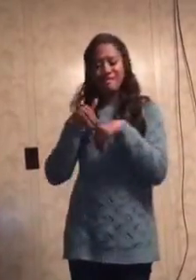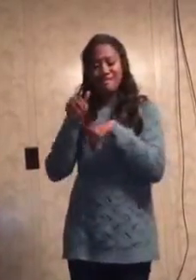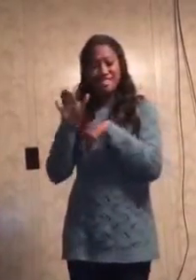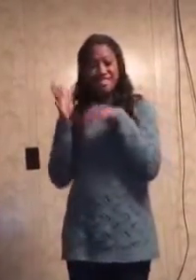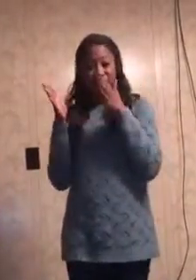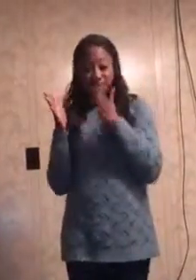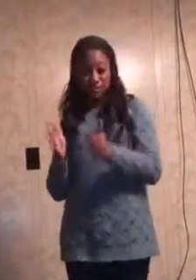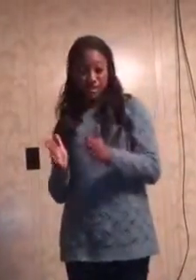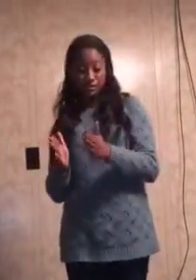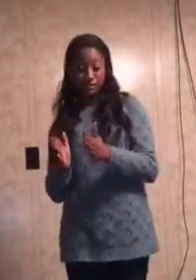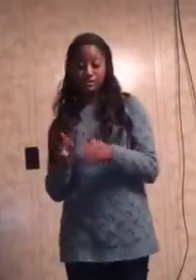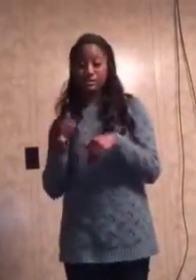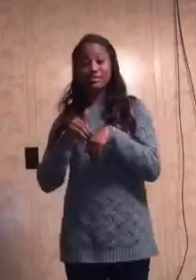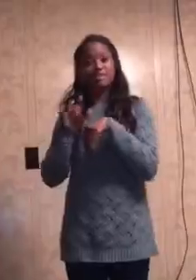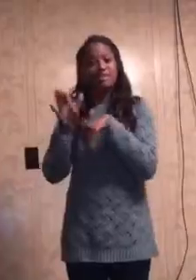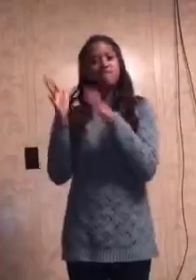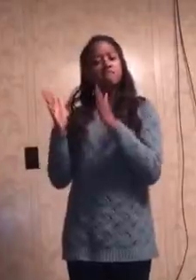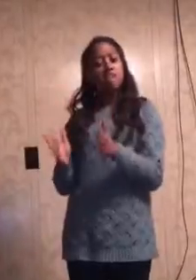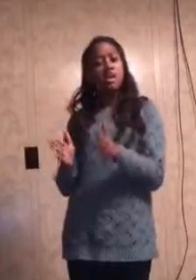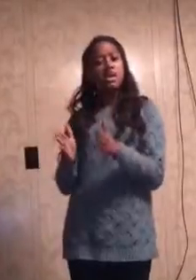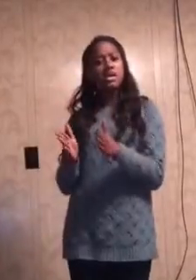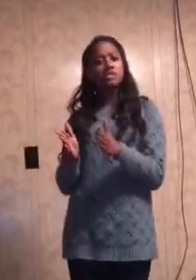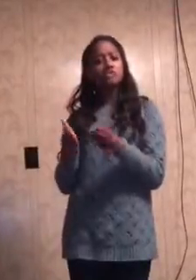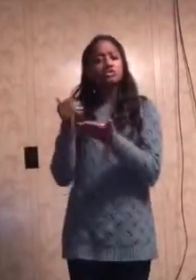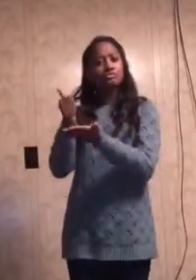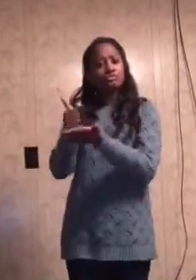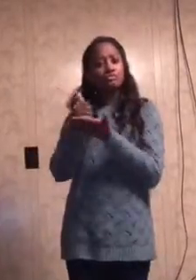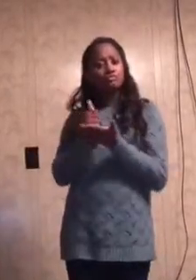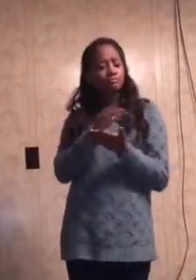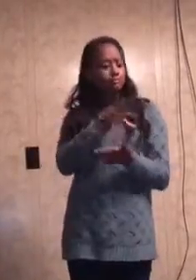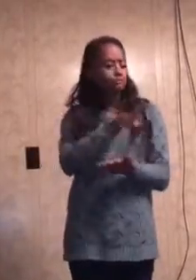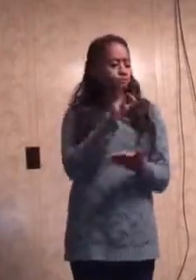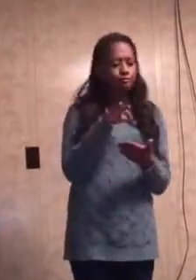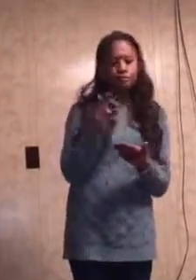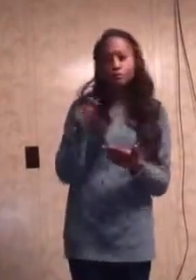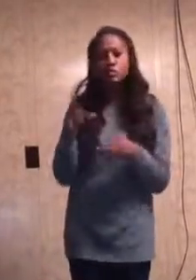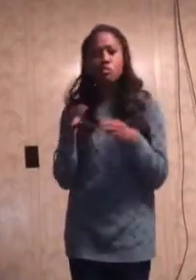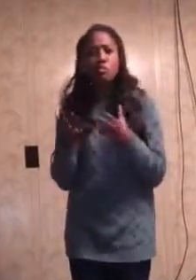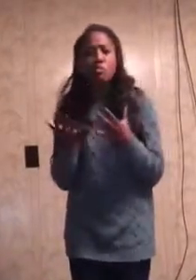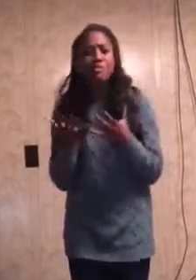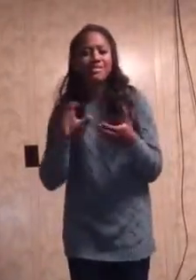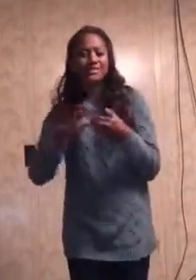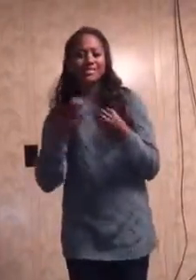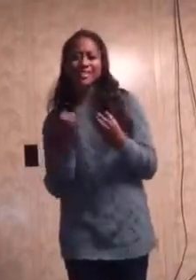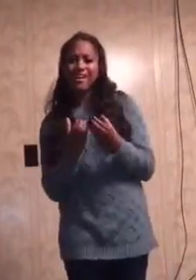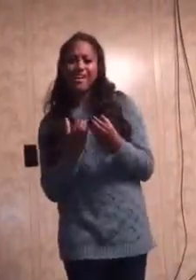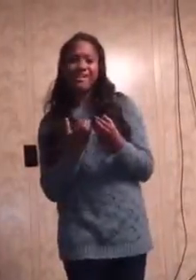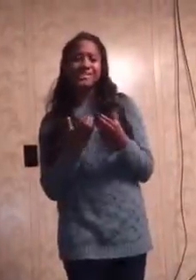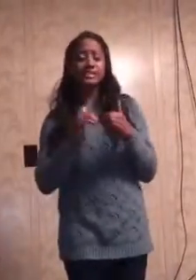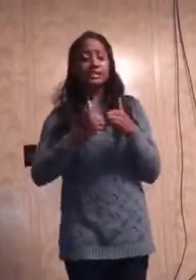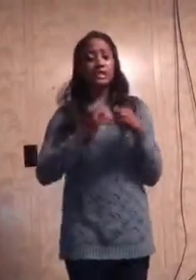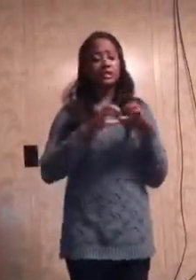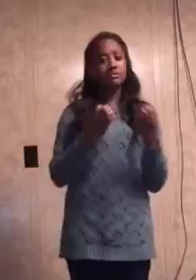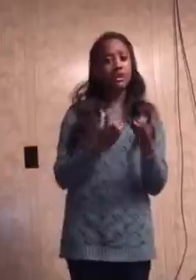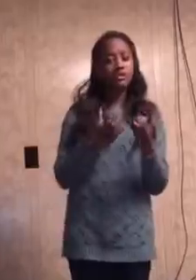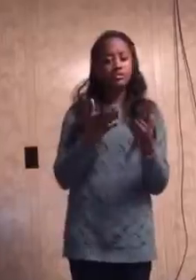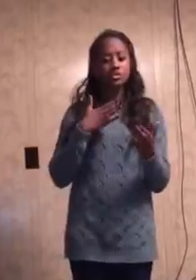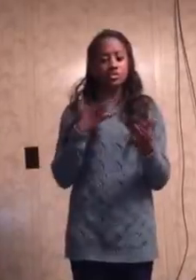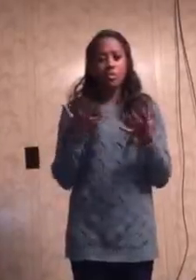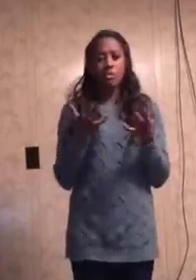your classes, helping you choose the right classes, seeing what pathway you're on, be it a certificate, be it a 2-year degree, be it a transfer degree.